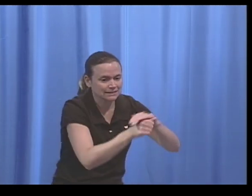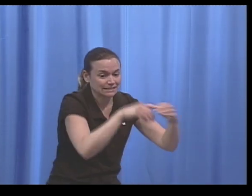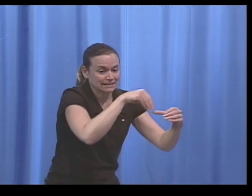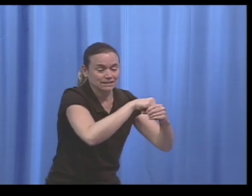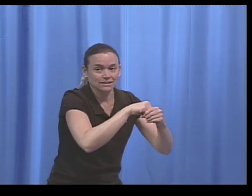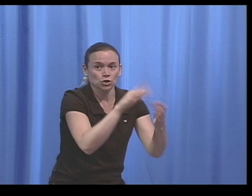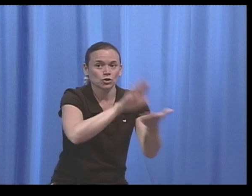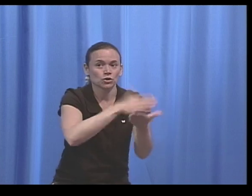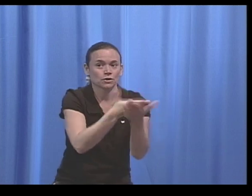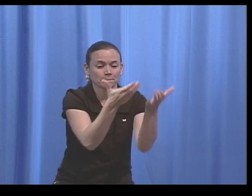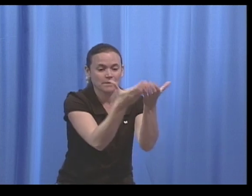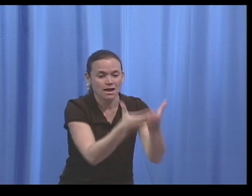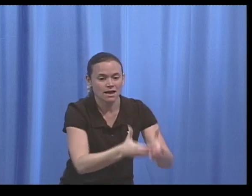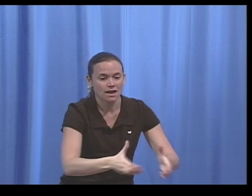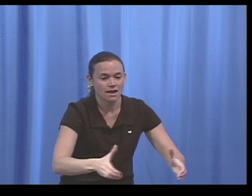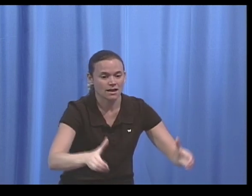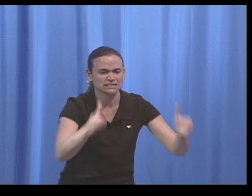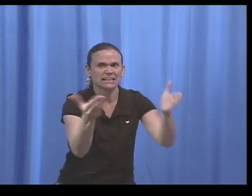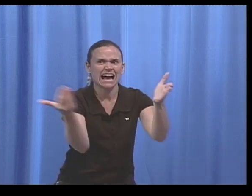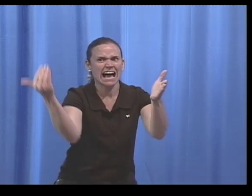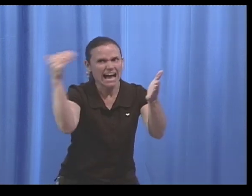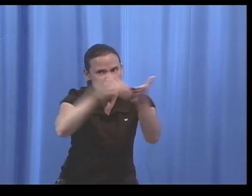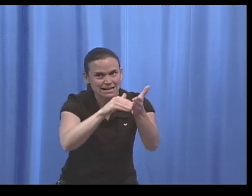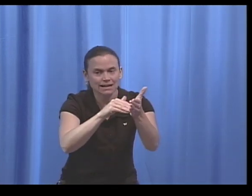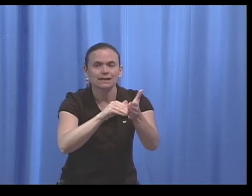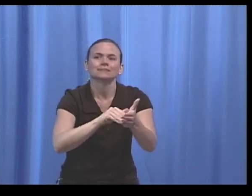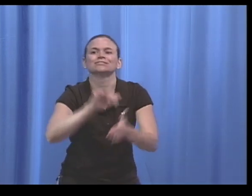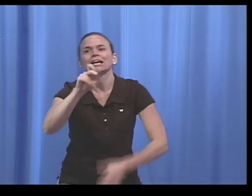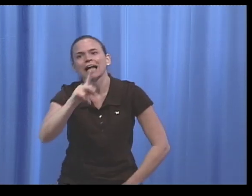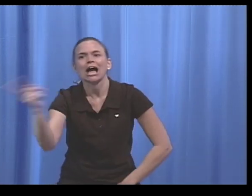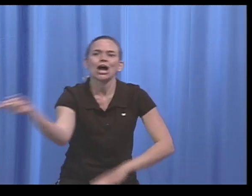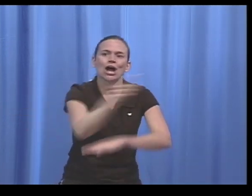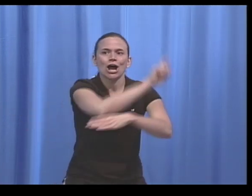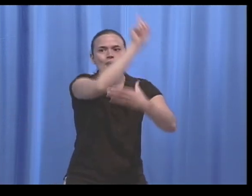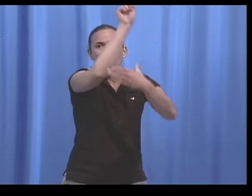She made him hide in the cooking pot again, while